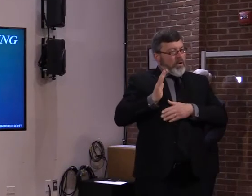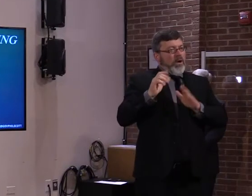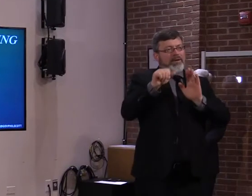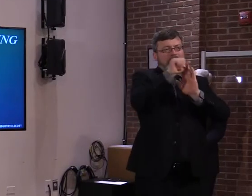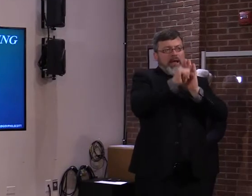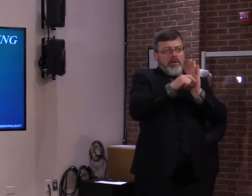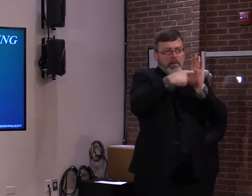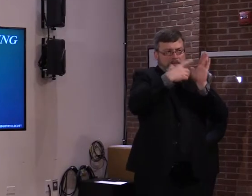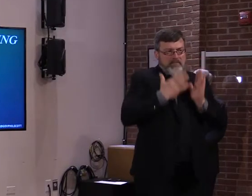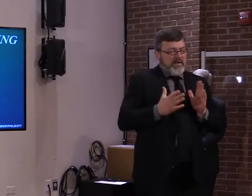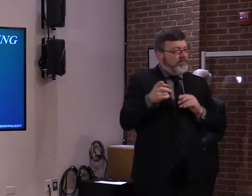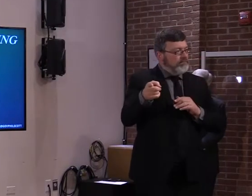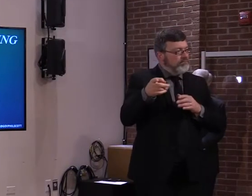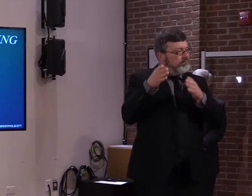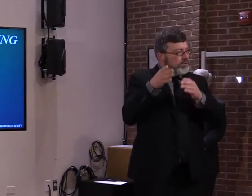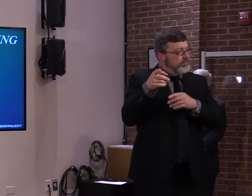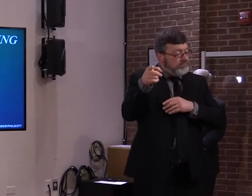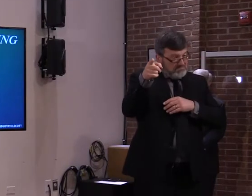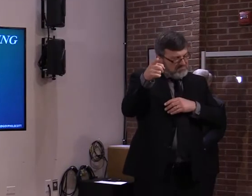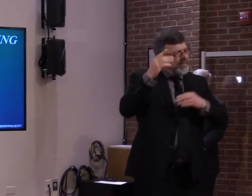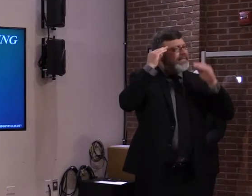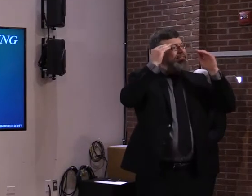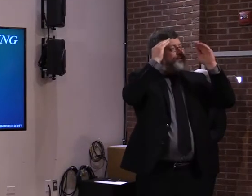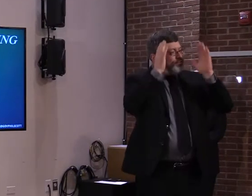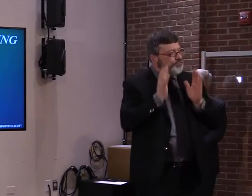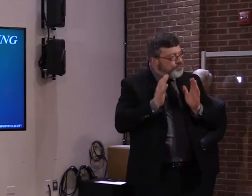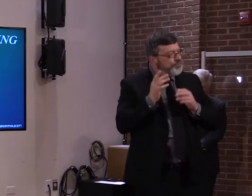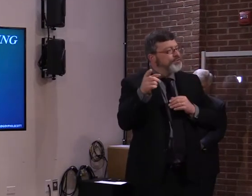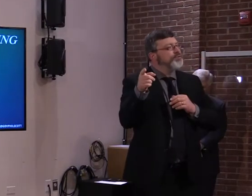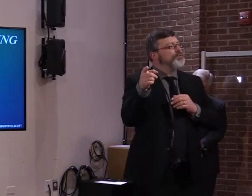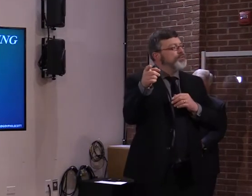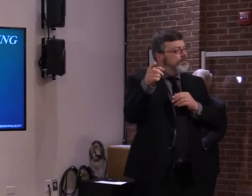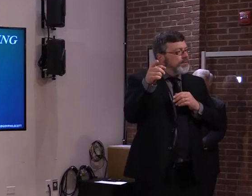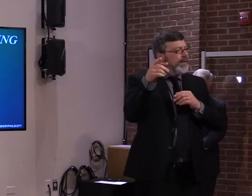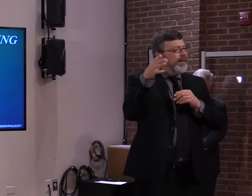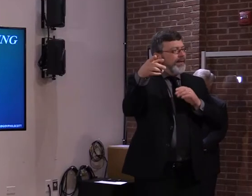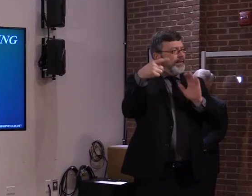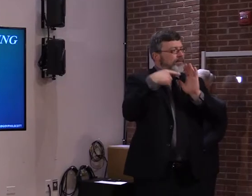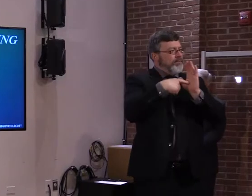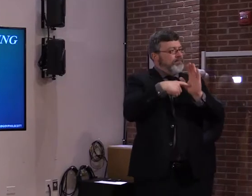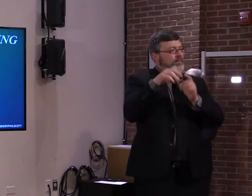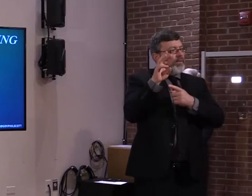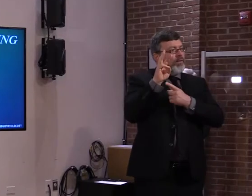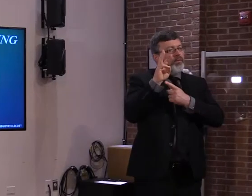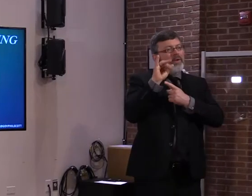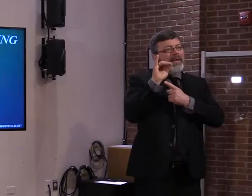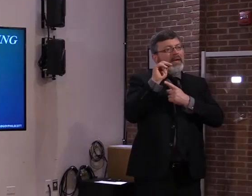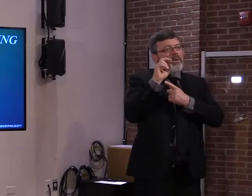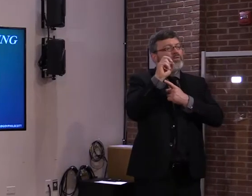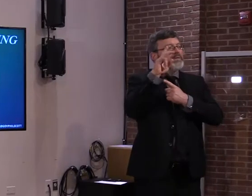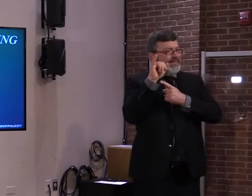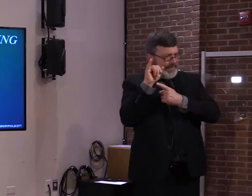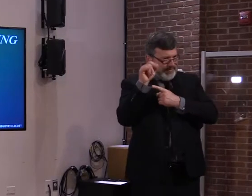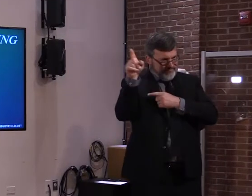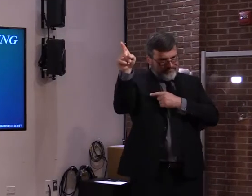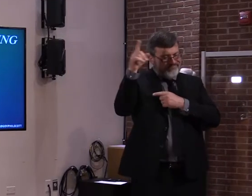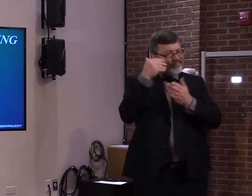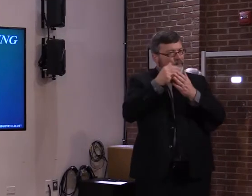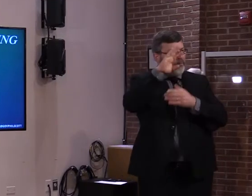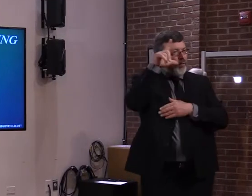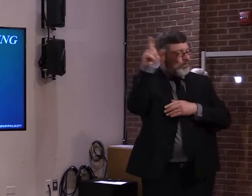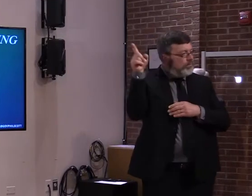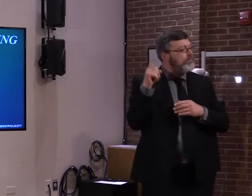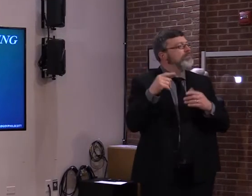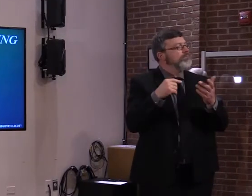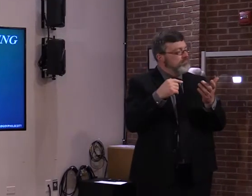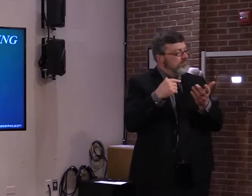lifetime educator, and actually represented Winooski, and a Democrat, and someone I served